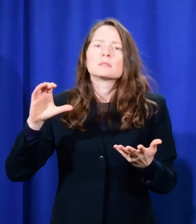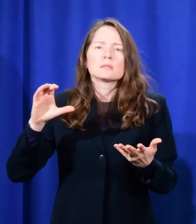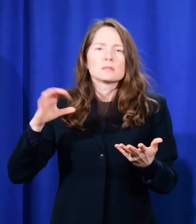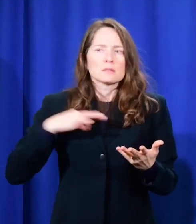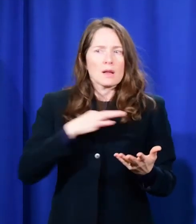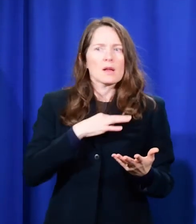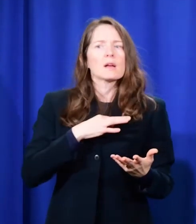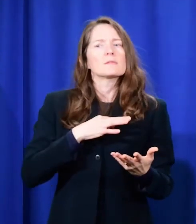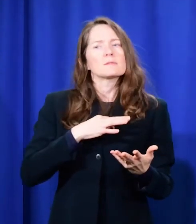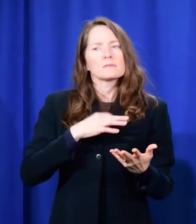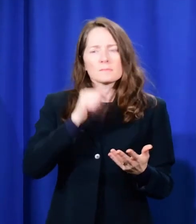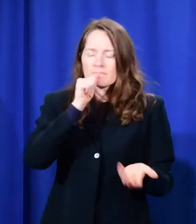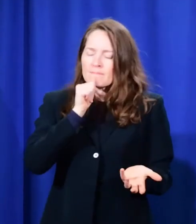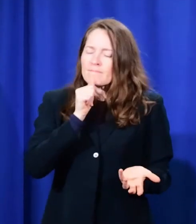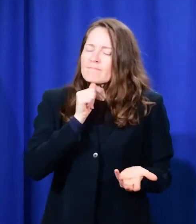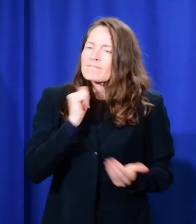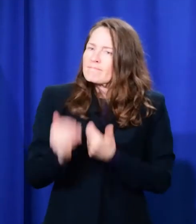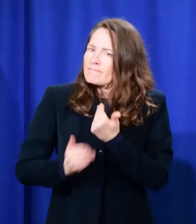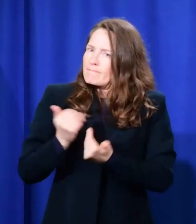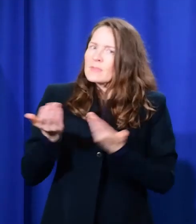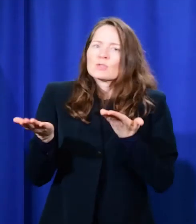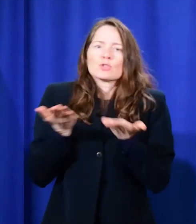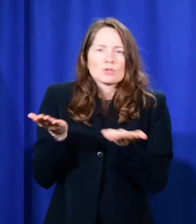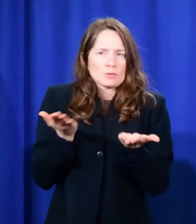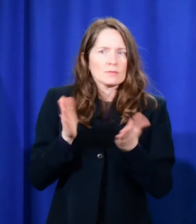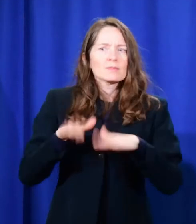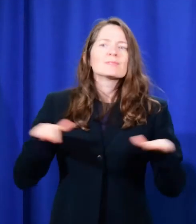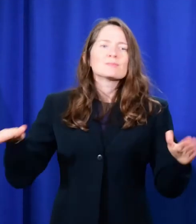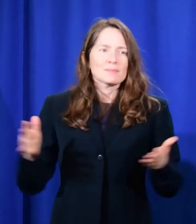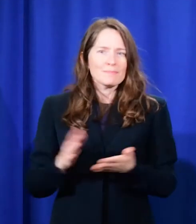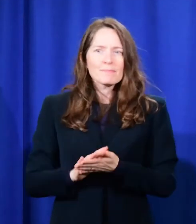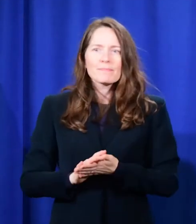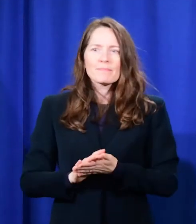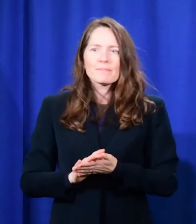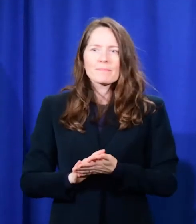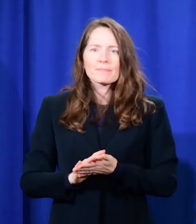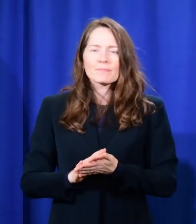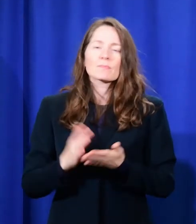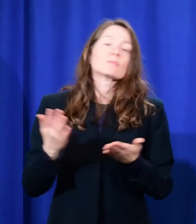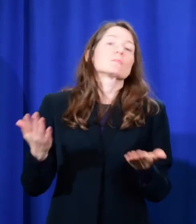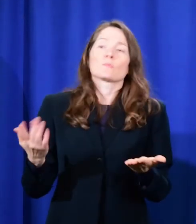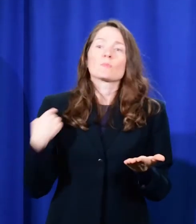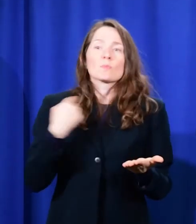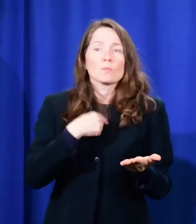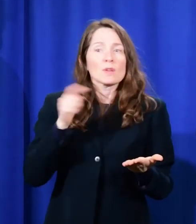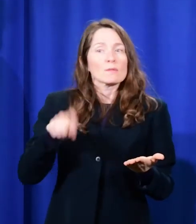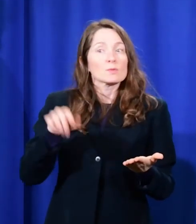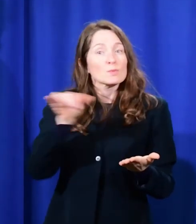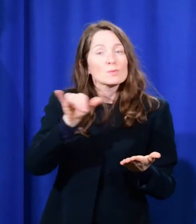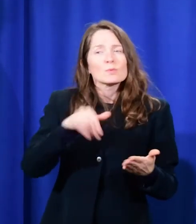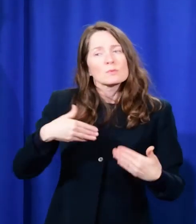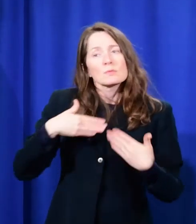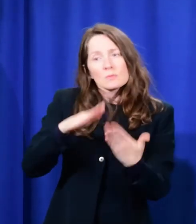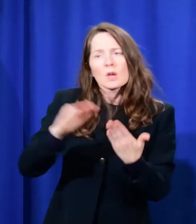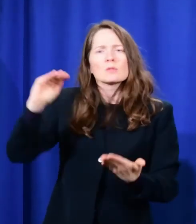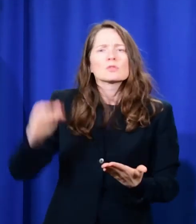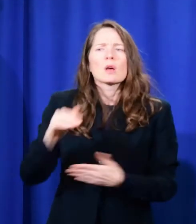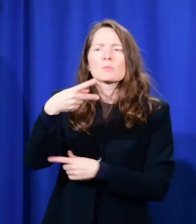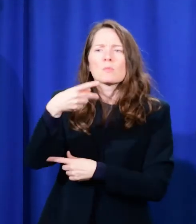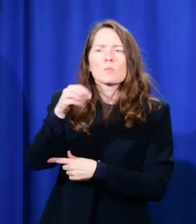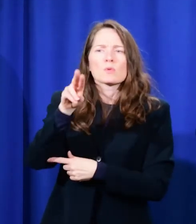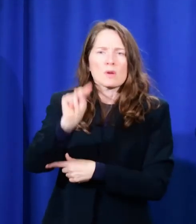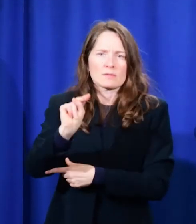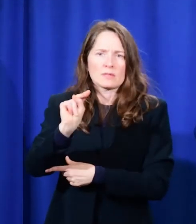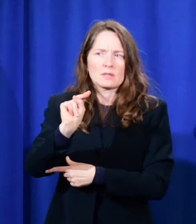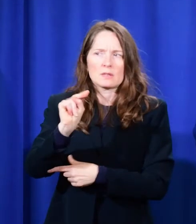victims. We have to put forth additional focus on the overwhelming task of addressing child pornography in our community. And we